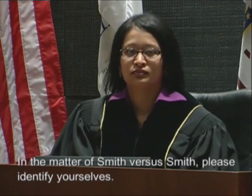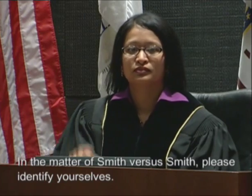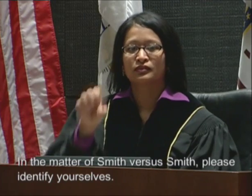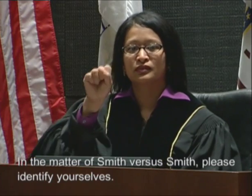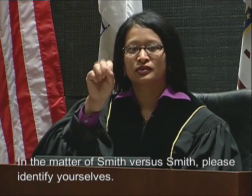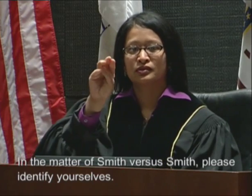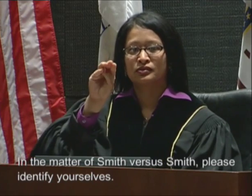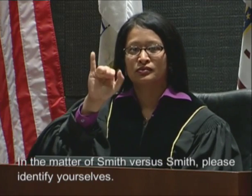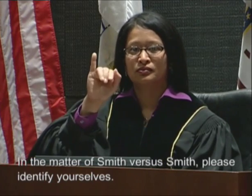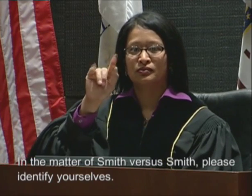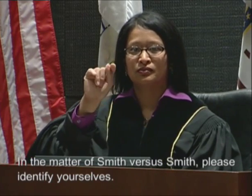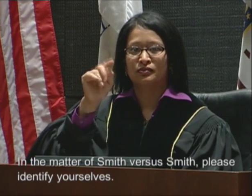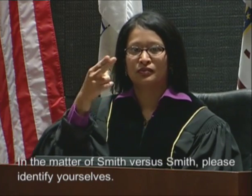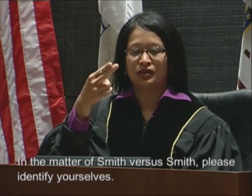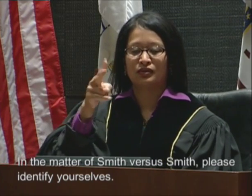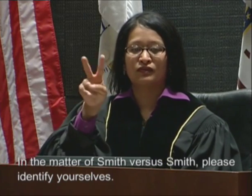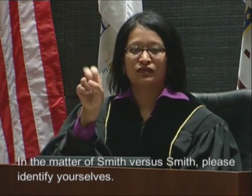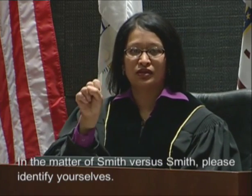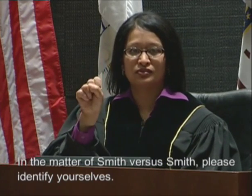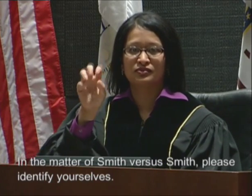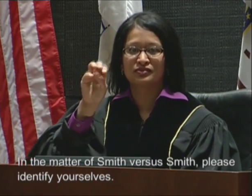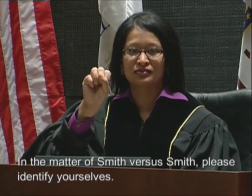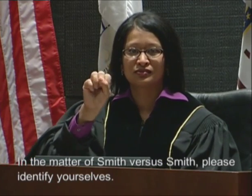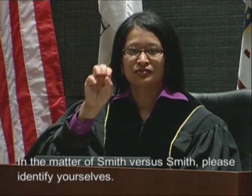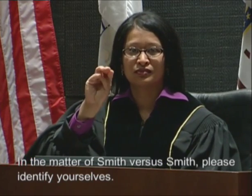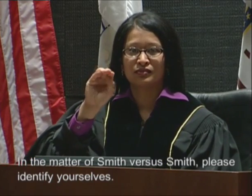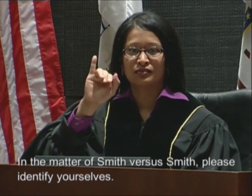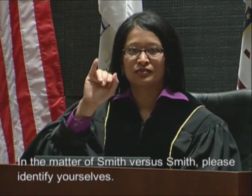In the matter of Smith versus Smith, please identify yourselves.